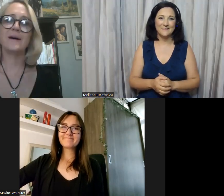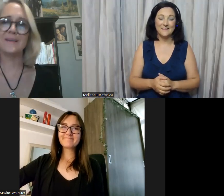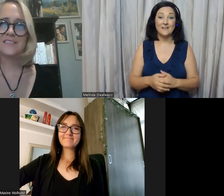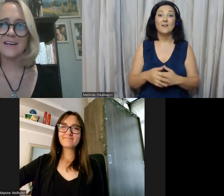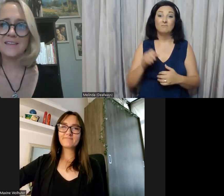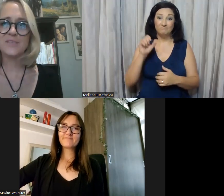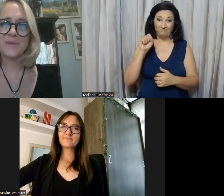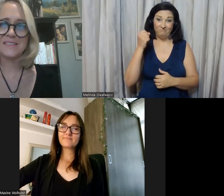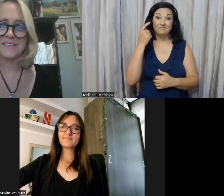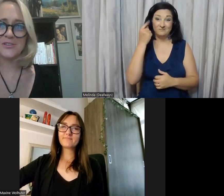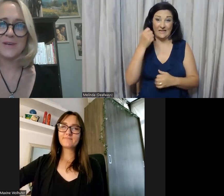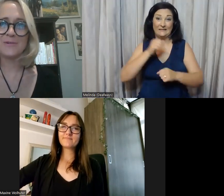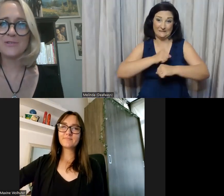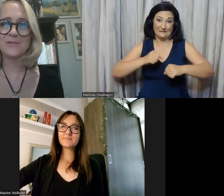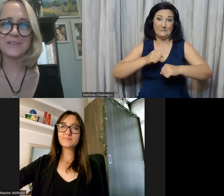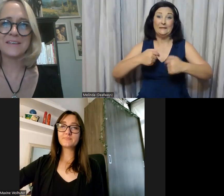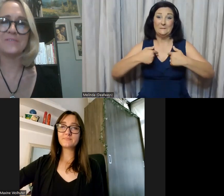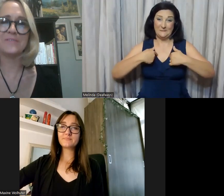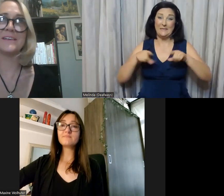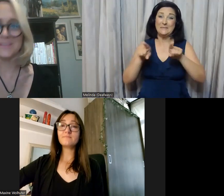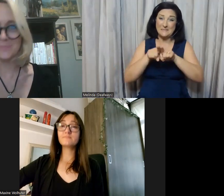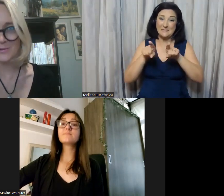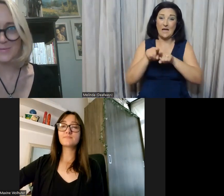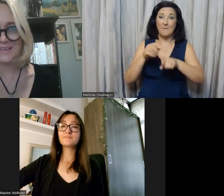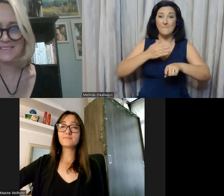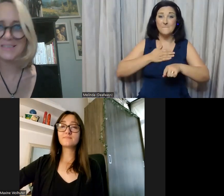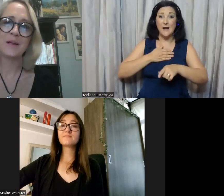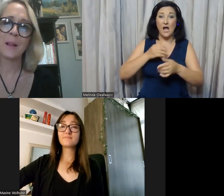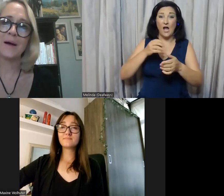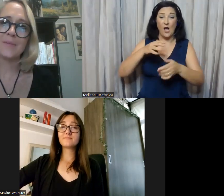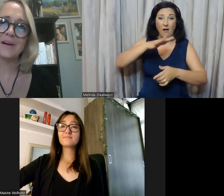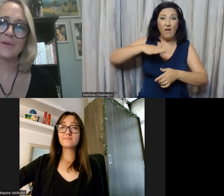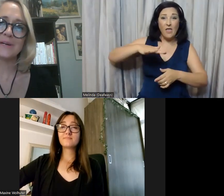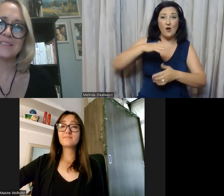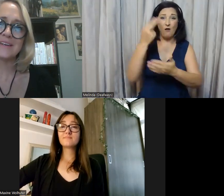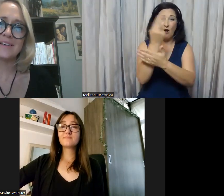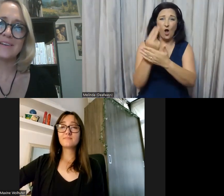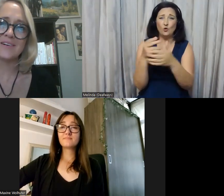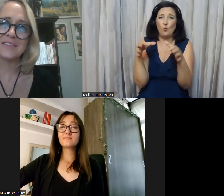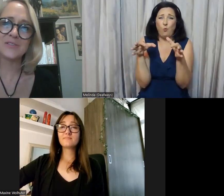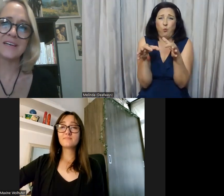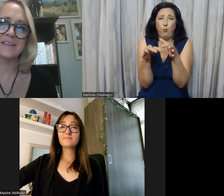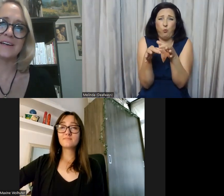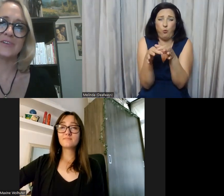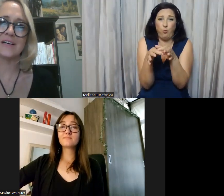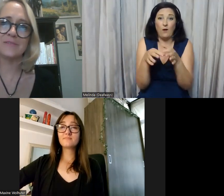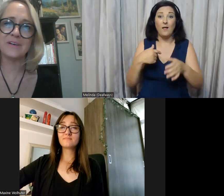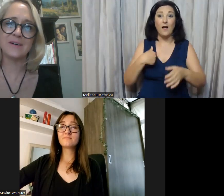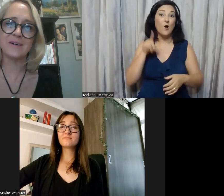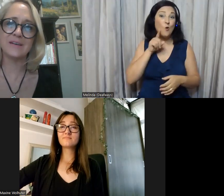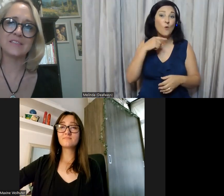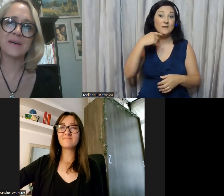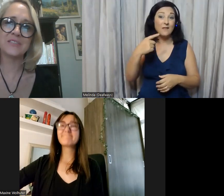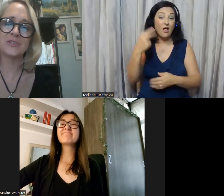I understand the space issue. I'm also working in a very small space. I always tell artists to say they don't have